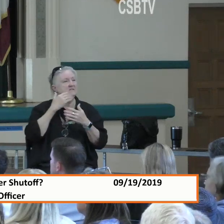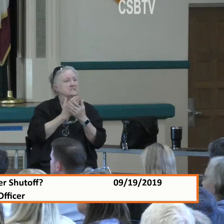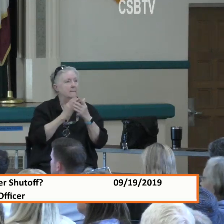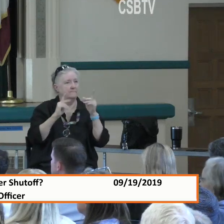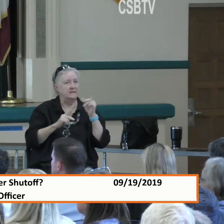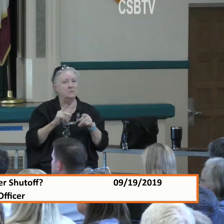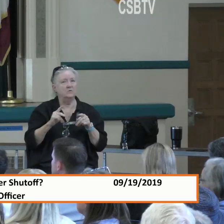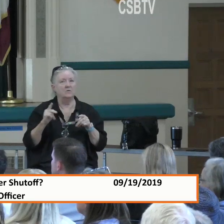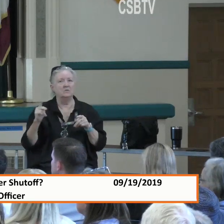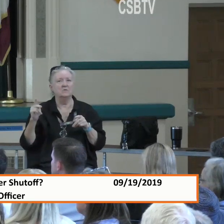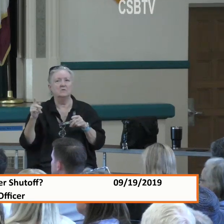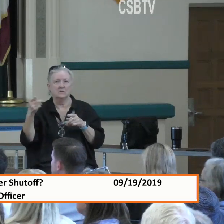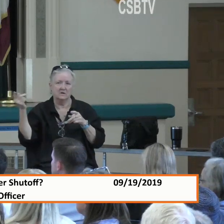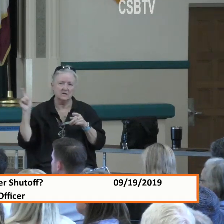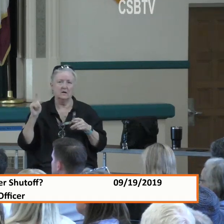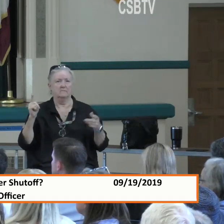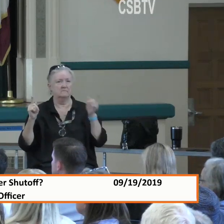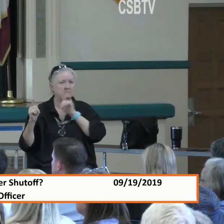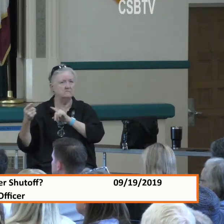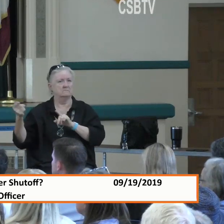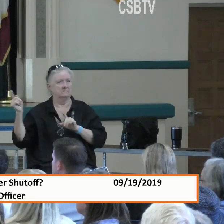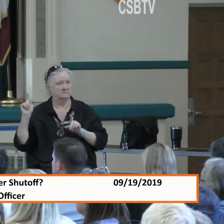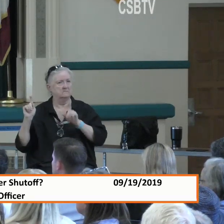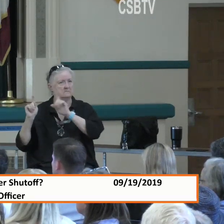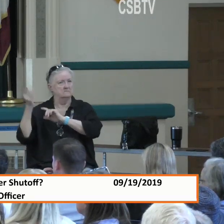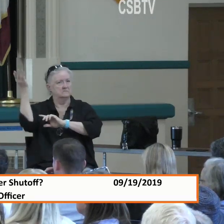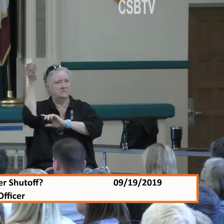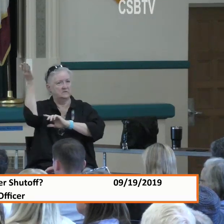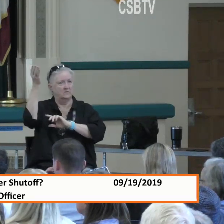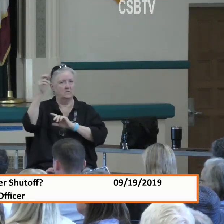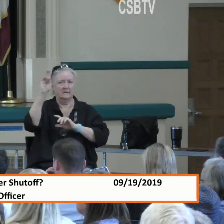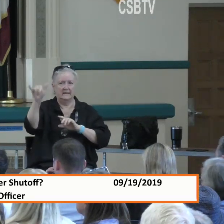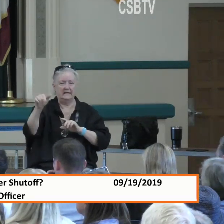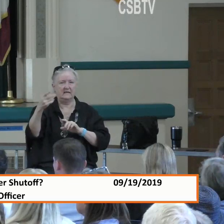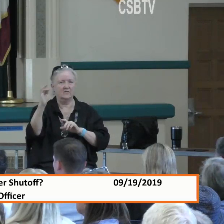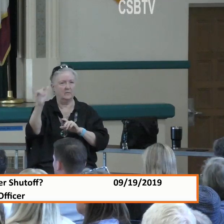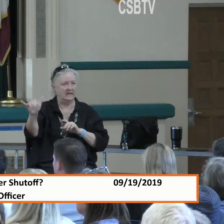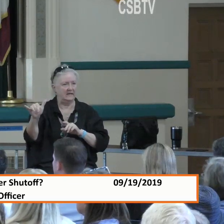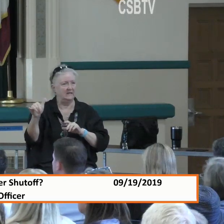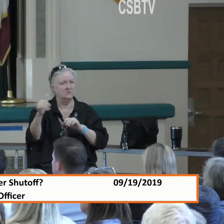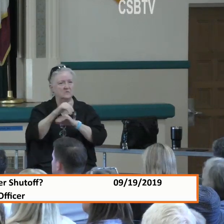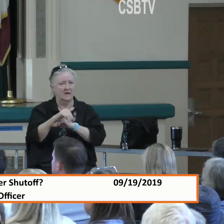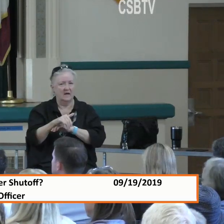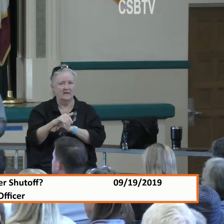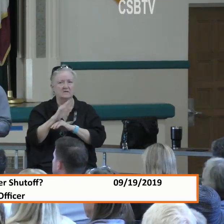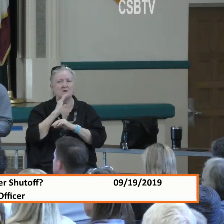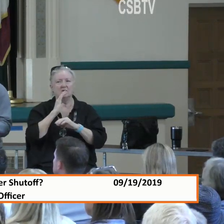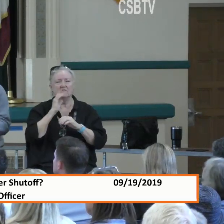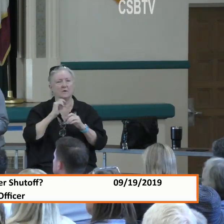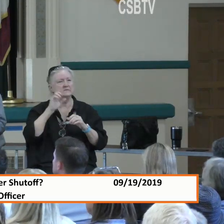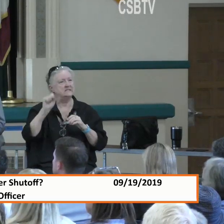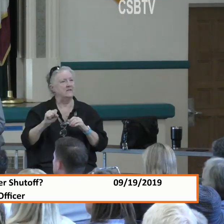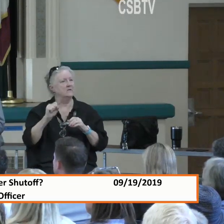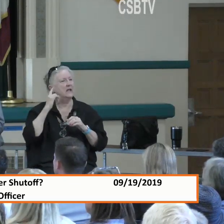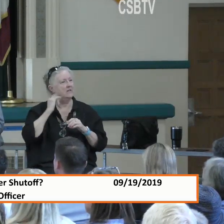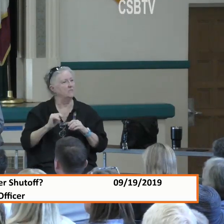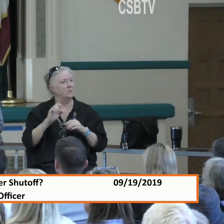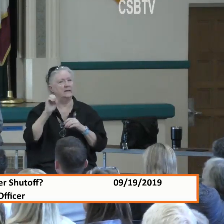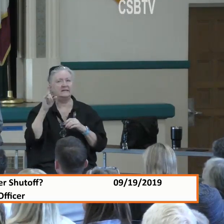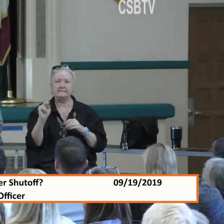folks come up and present to us. We have Ronnie Guthrie here tonight, who's going to be talking to us from Southern California